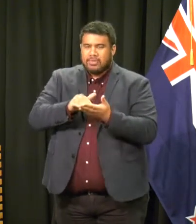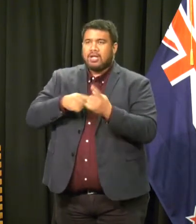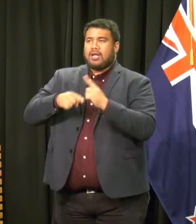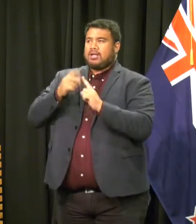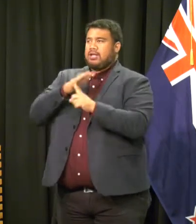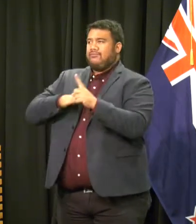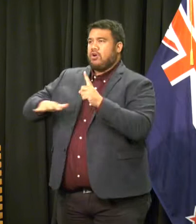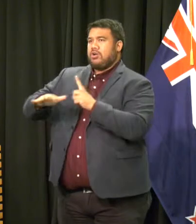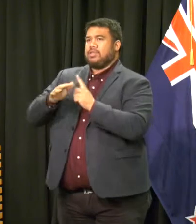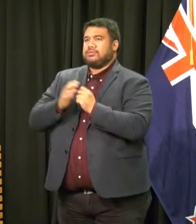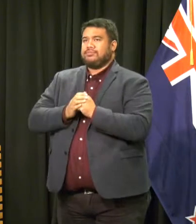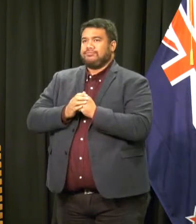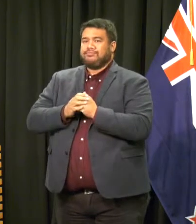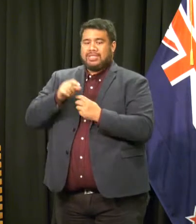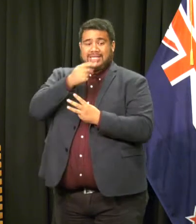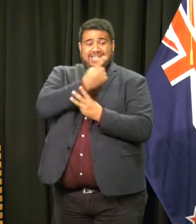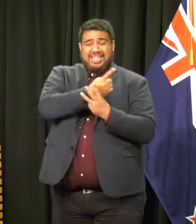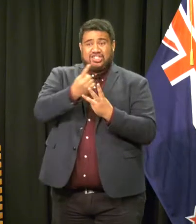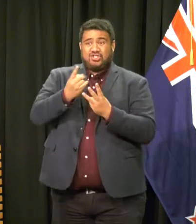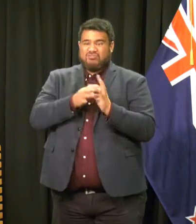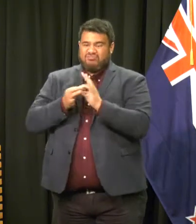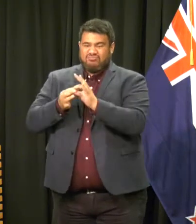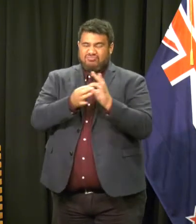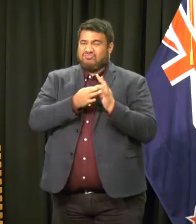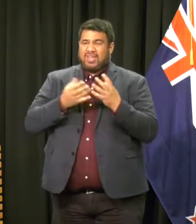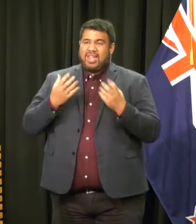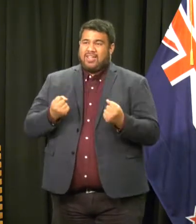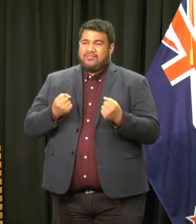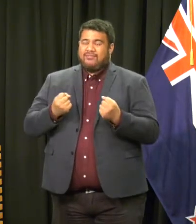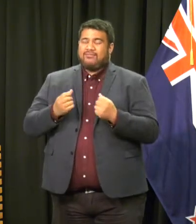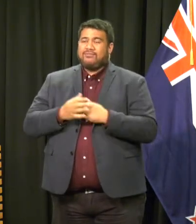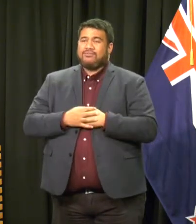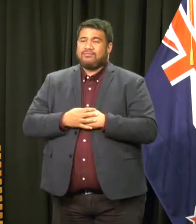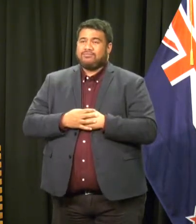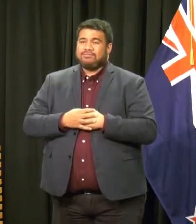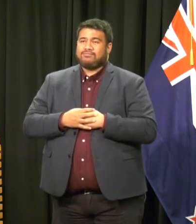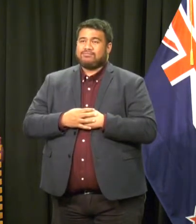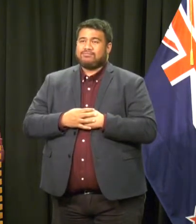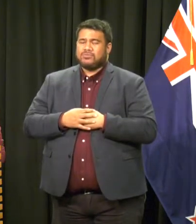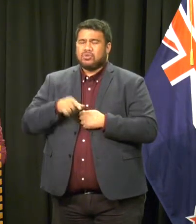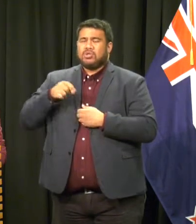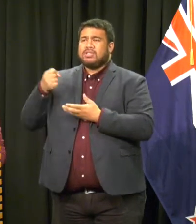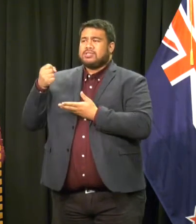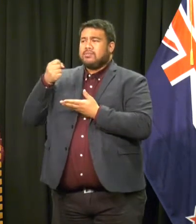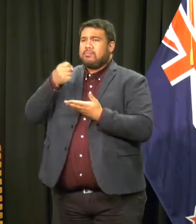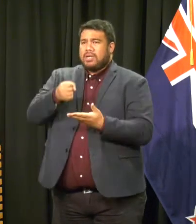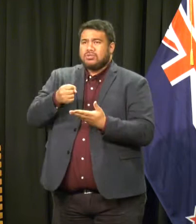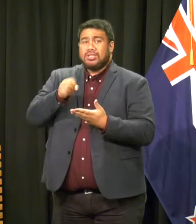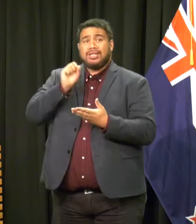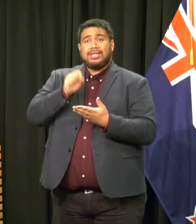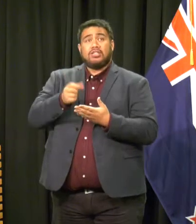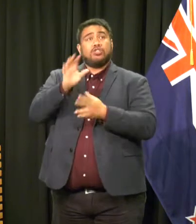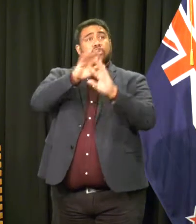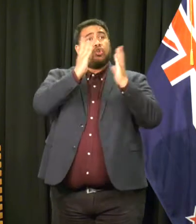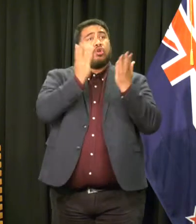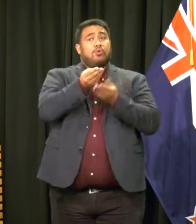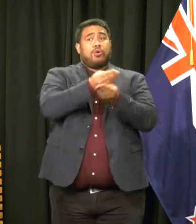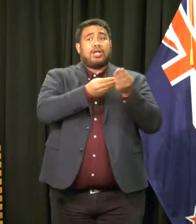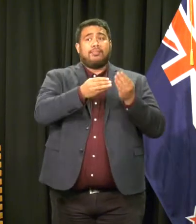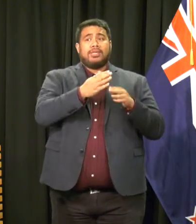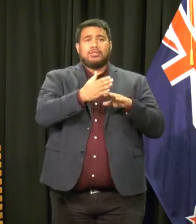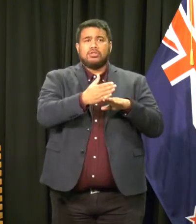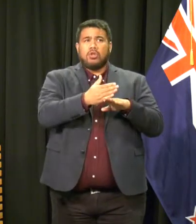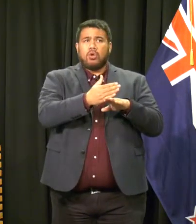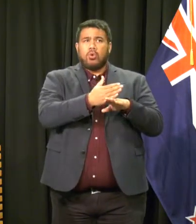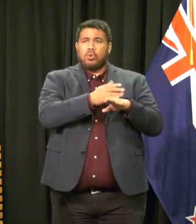one of these things can flourish in isolation. We will be delivering this budget amid a slowing but still growing global economy, and this is based